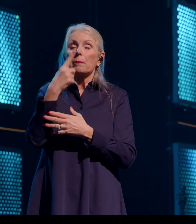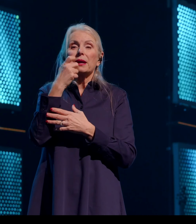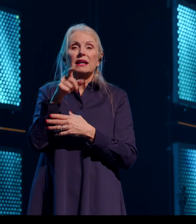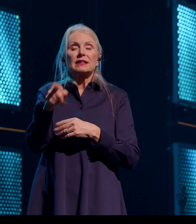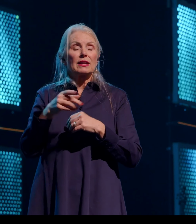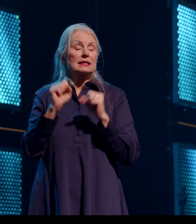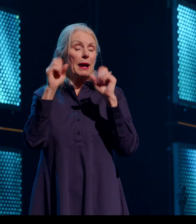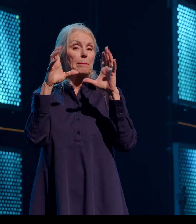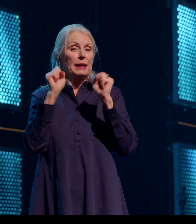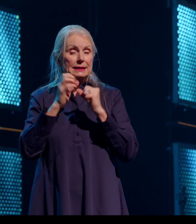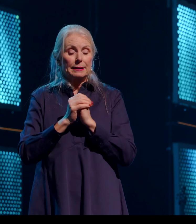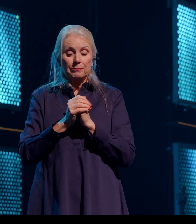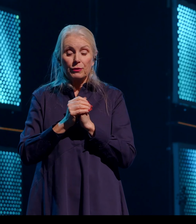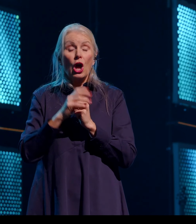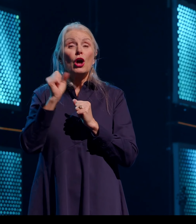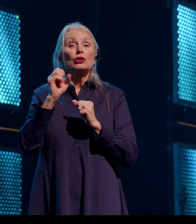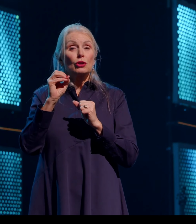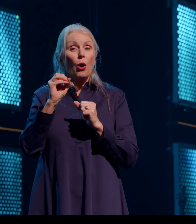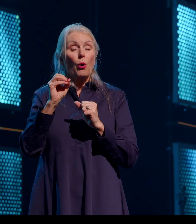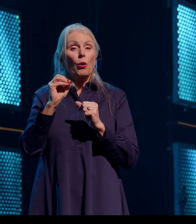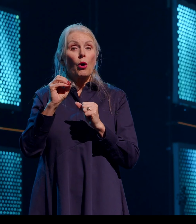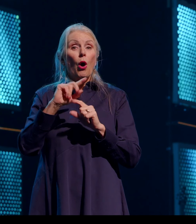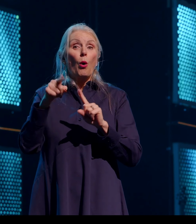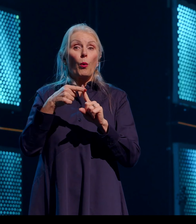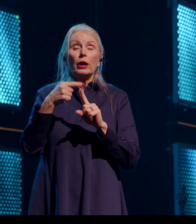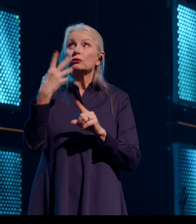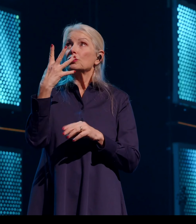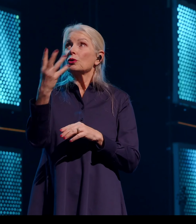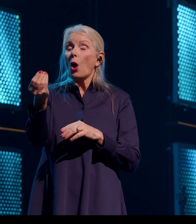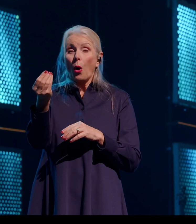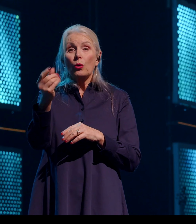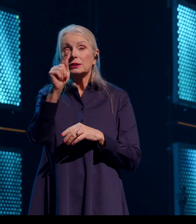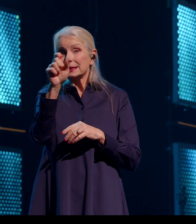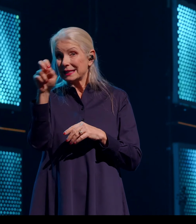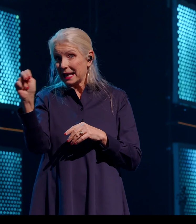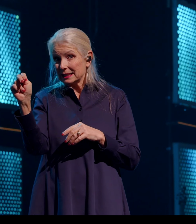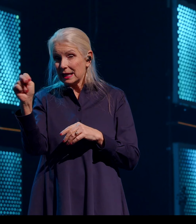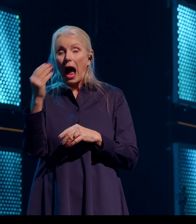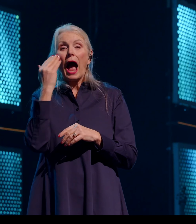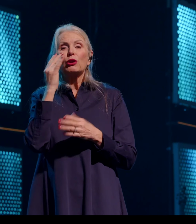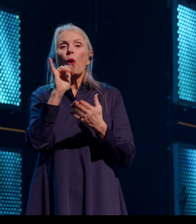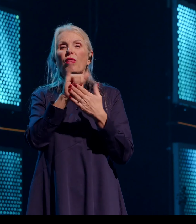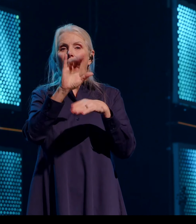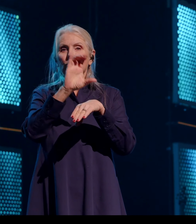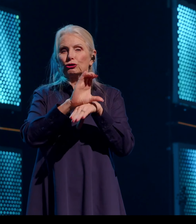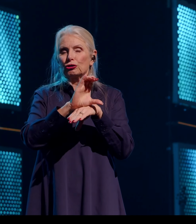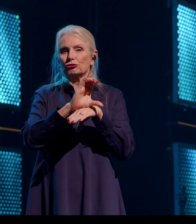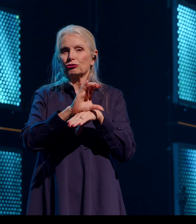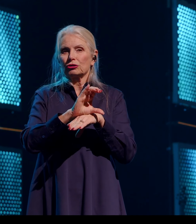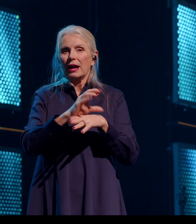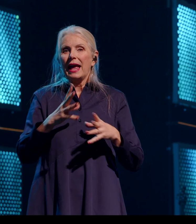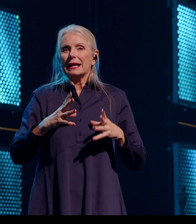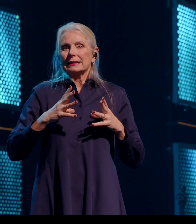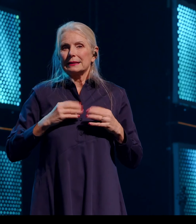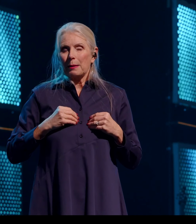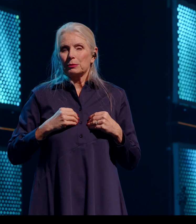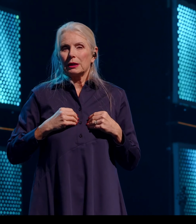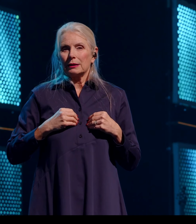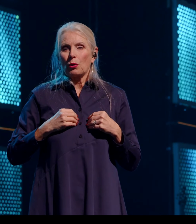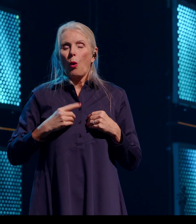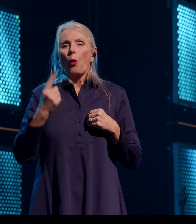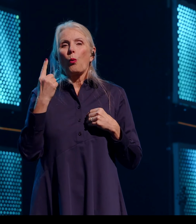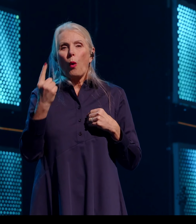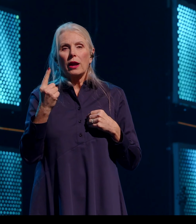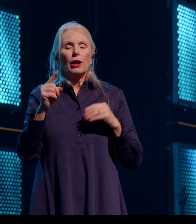amazing. And so when you go to Crossville, Tennessee, I know that church is getting one of the greatest couples I know when they get you to.